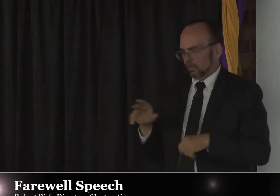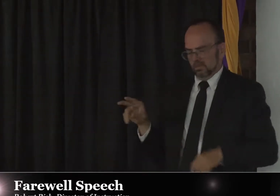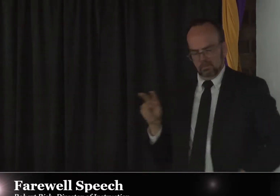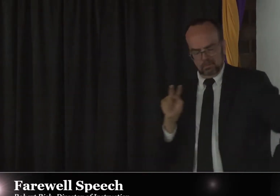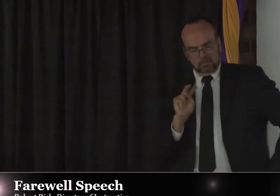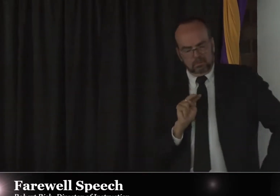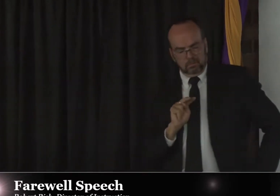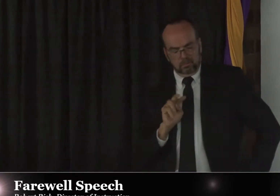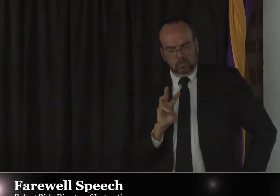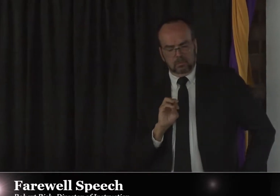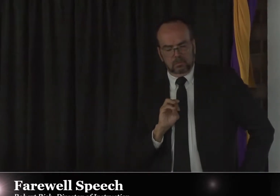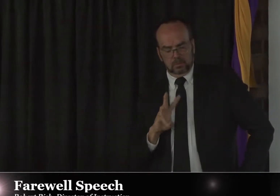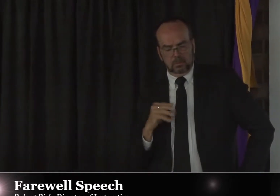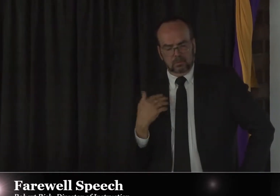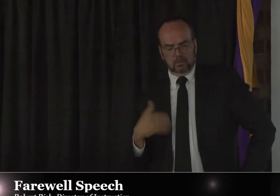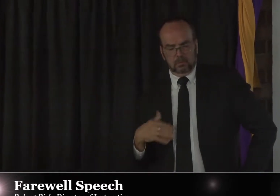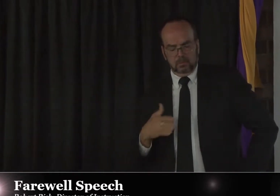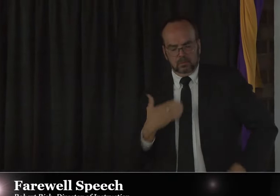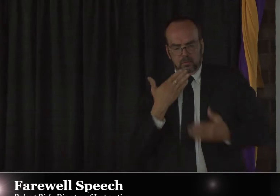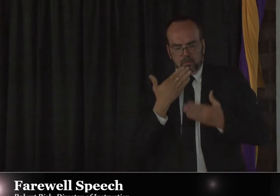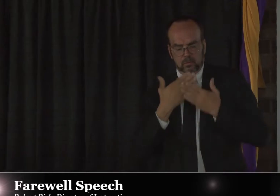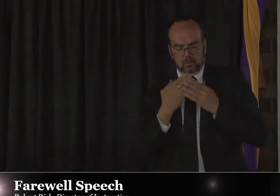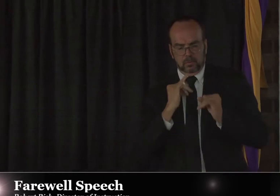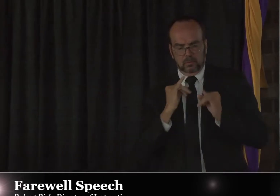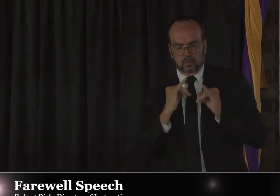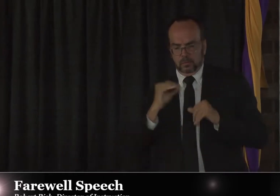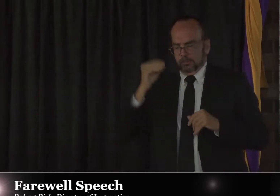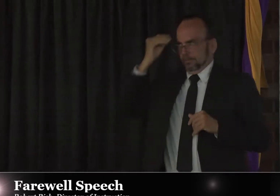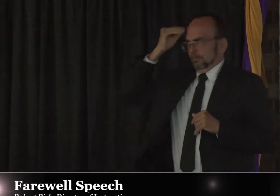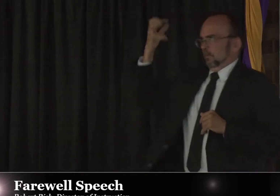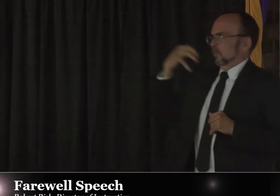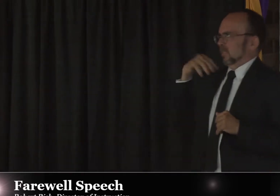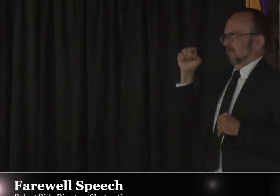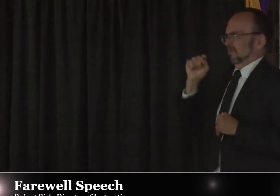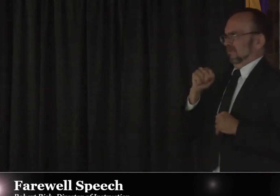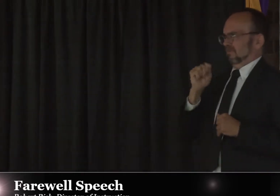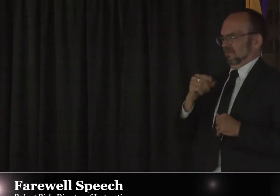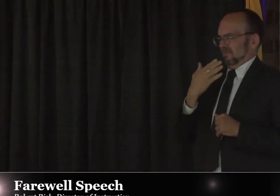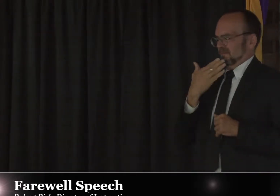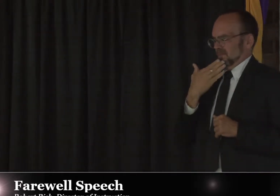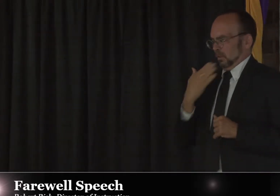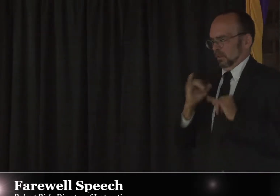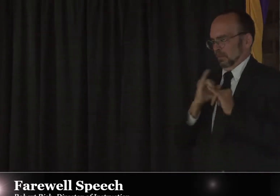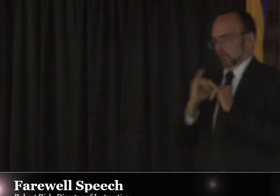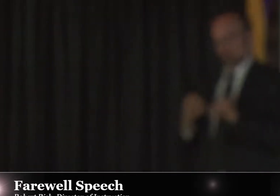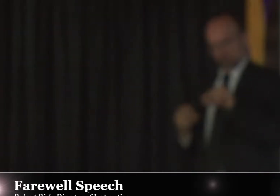as a team. And they were impressed and thought, wow, what a good interview. Yes.